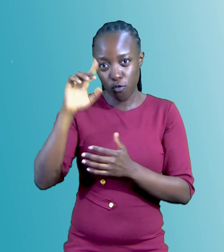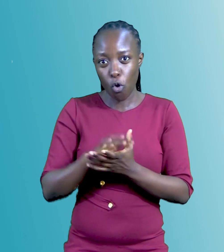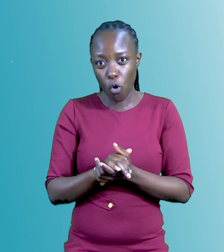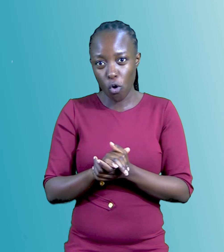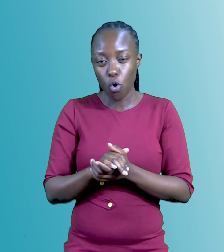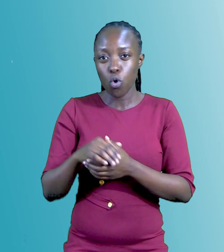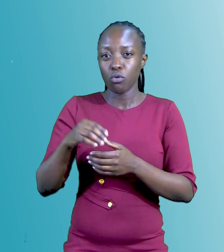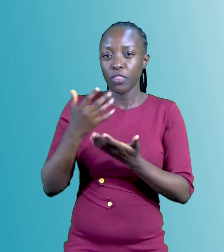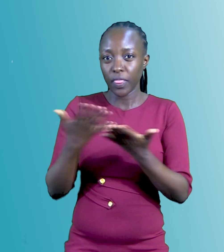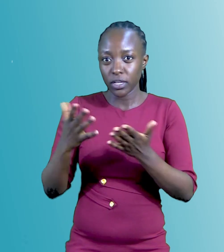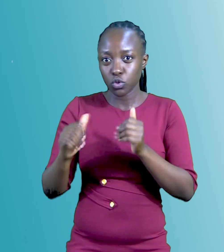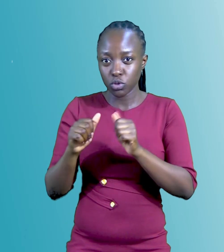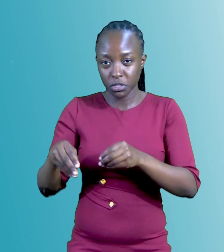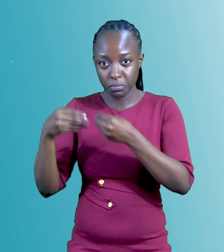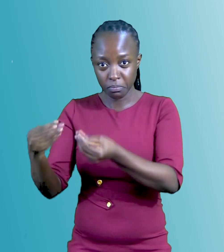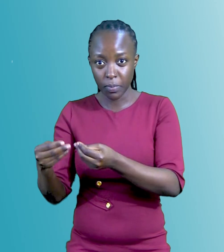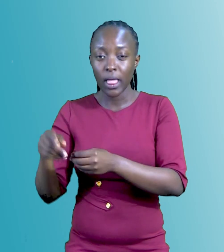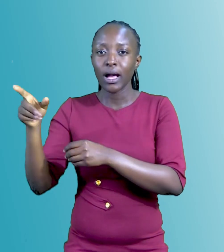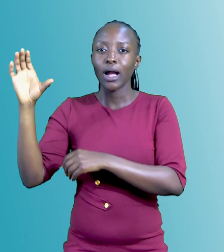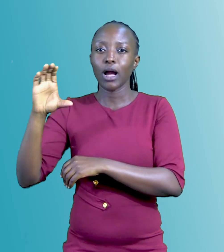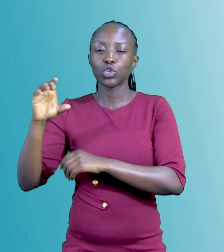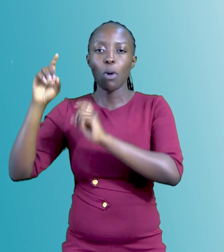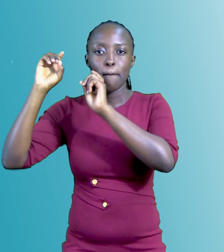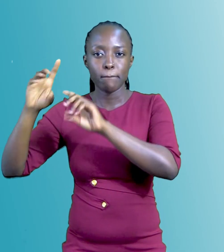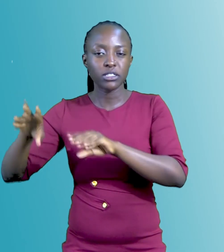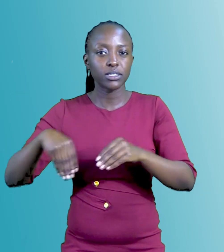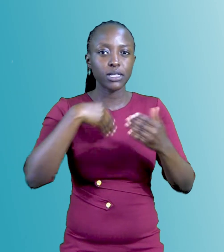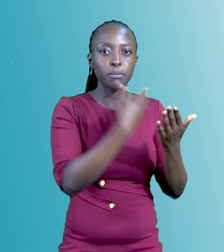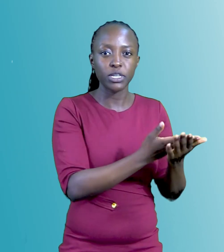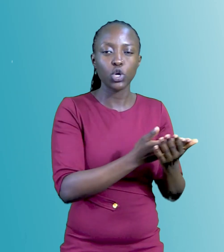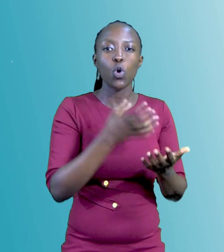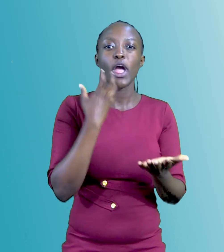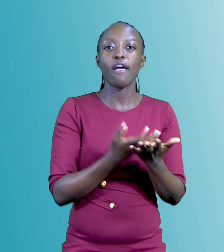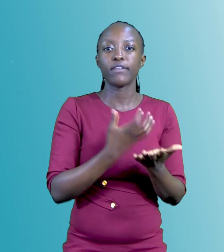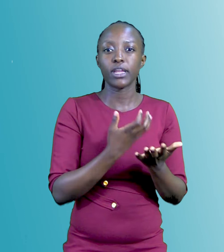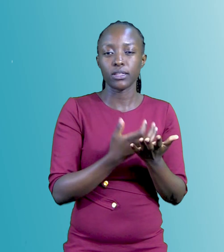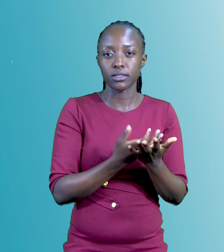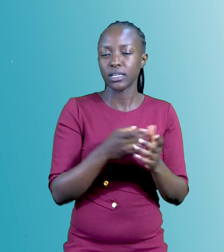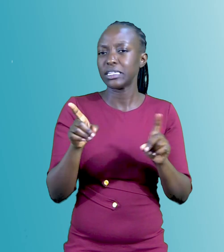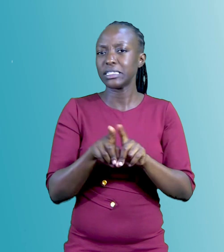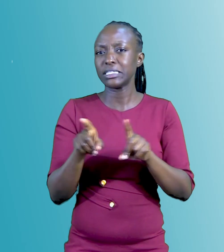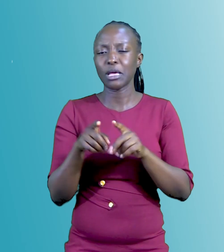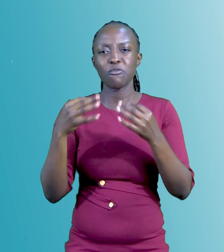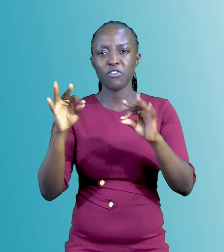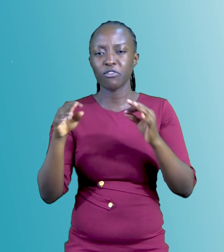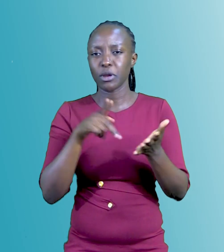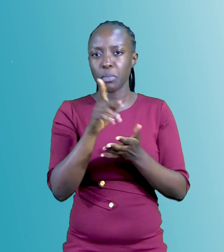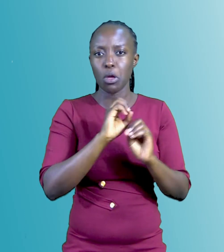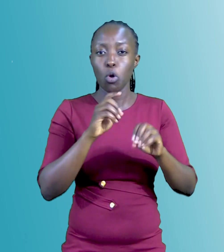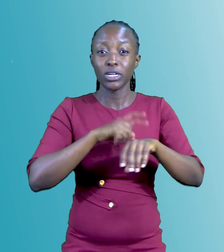service or products delivered. The charges for these services are free. The timelines expected for this service is that